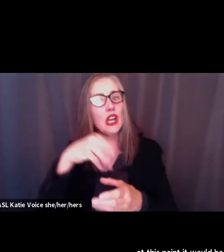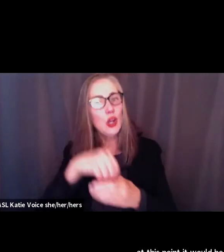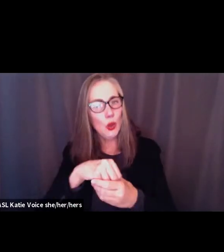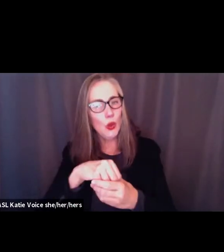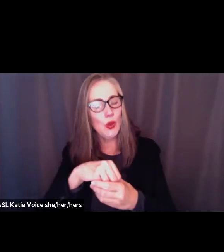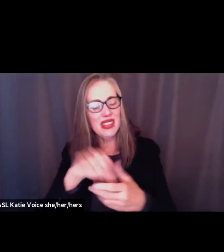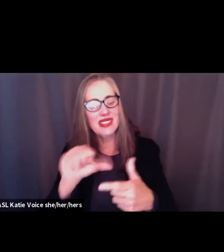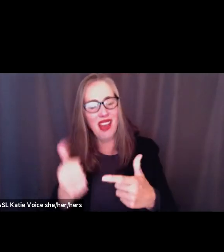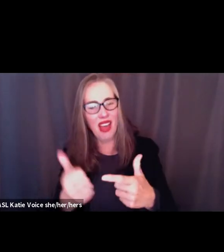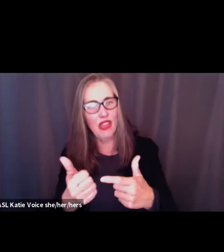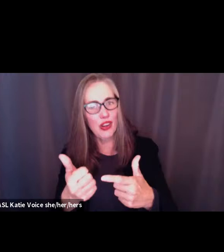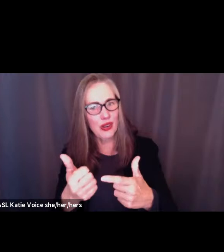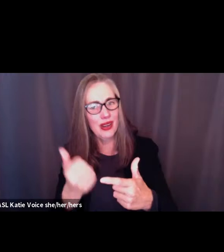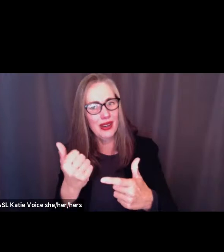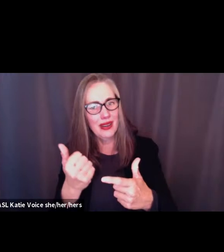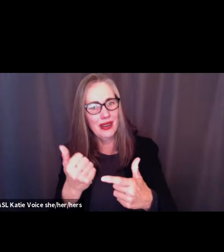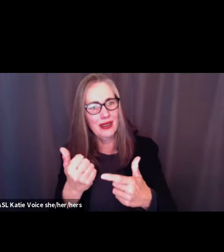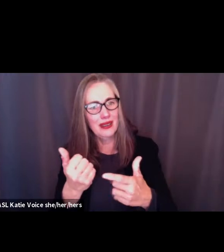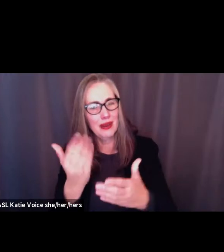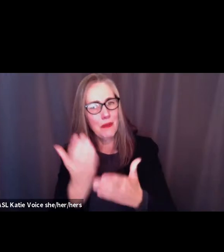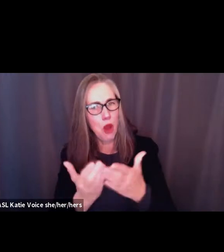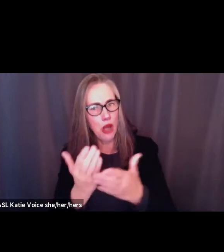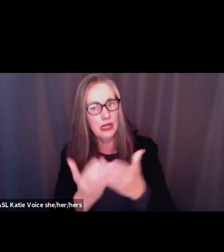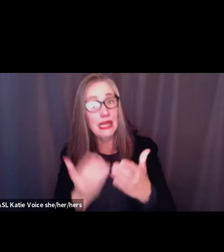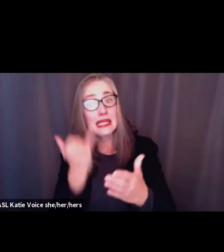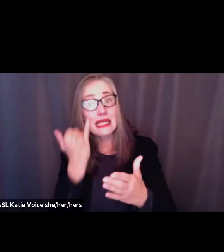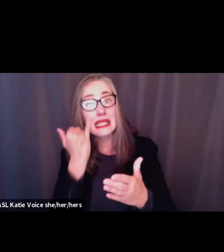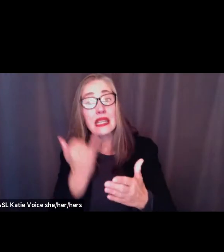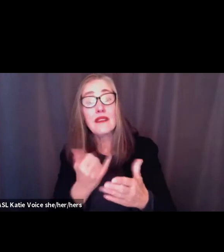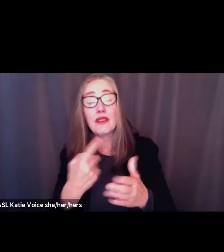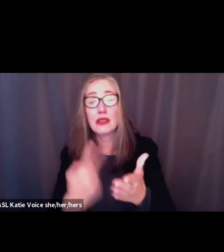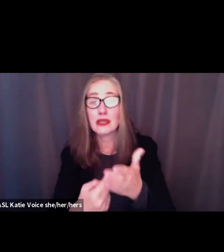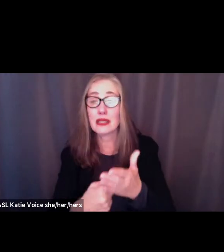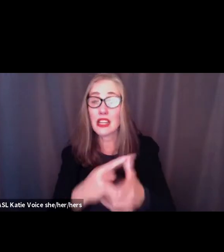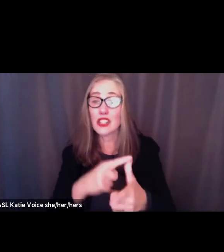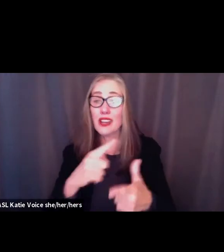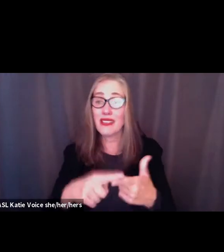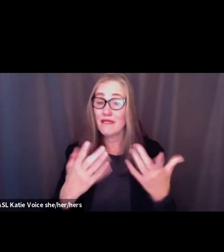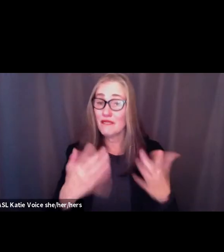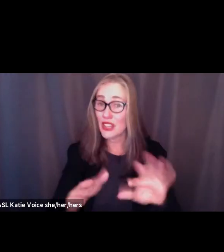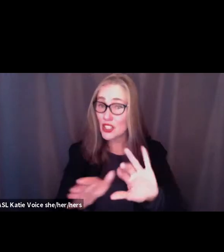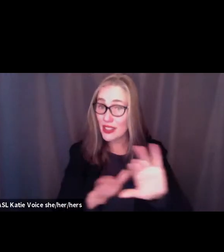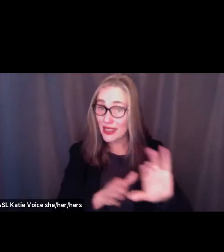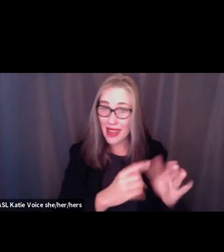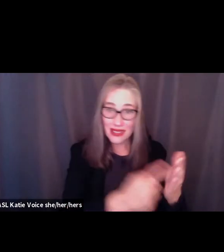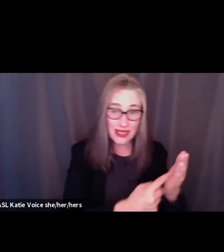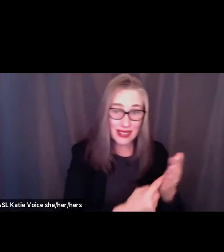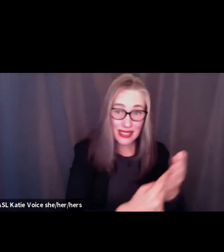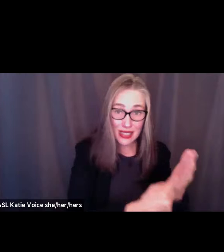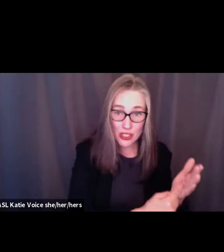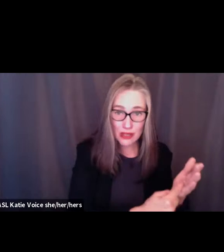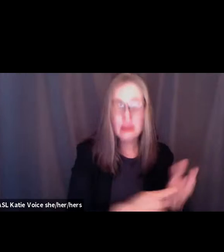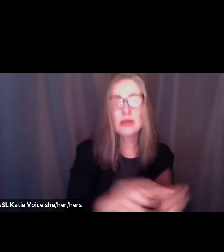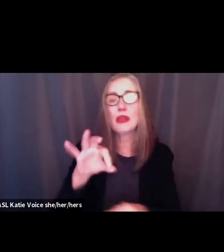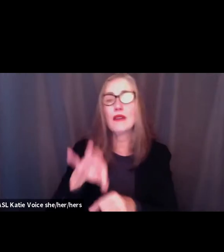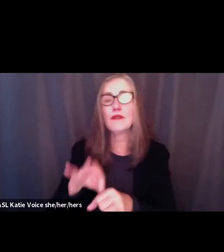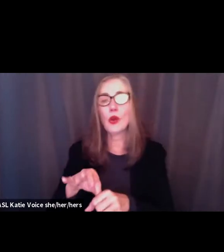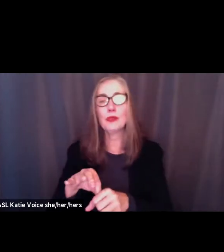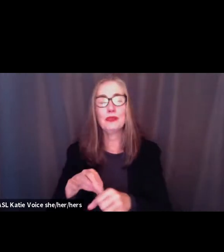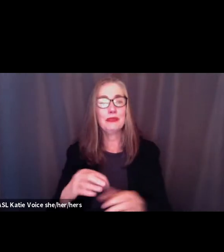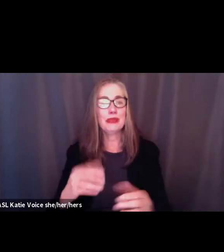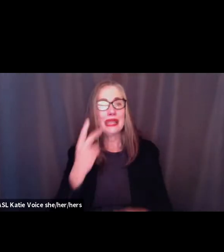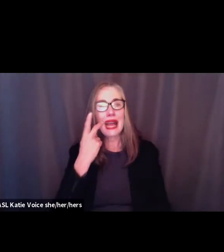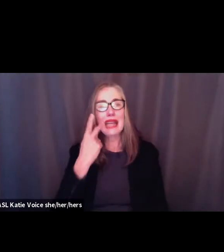And then see if there is discussion and then move to a vote. Okay, thank you. I see Henny has a hand up. Henny